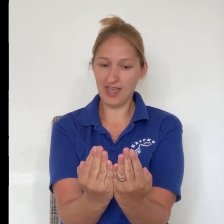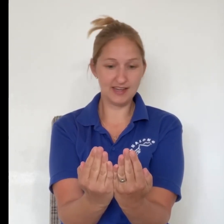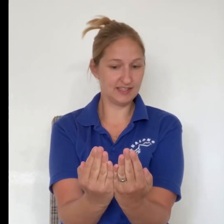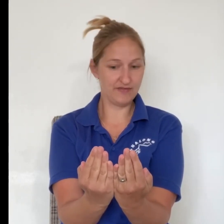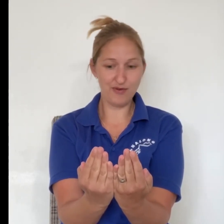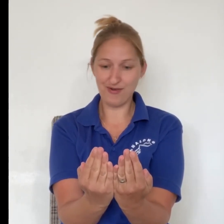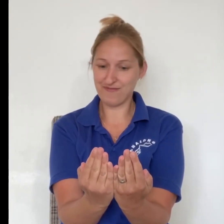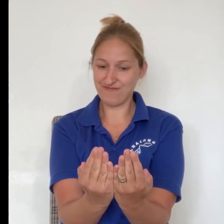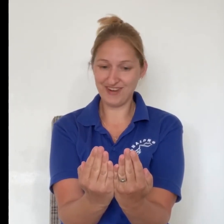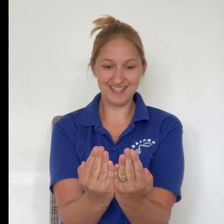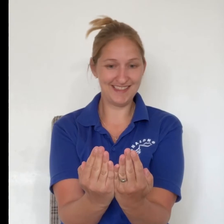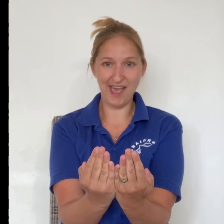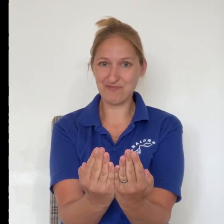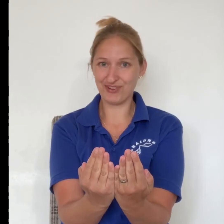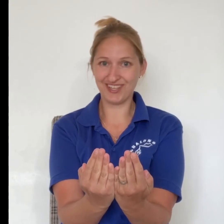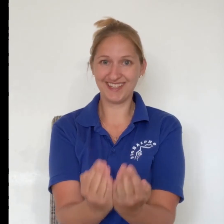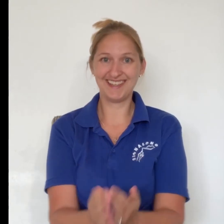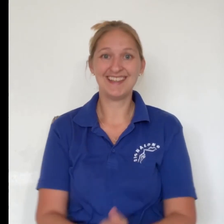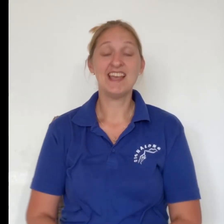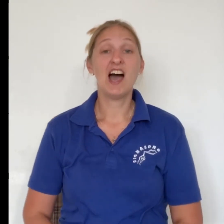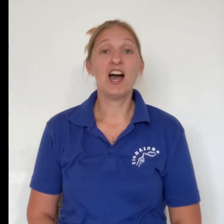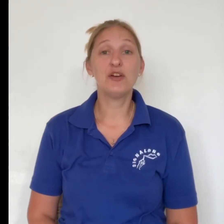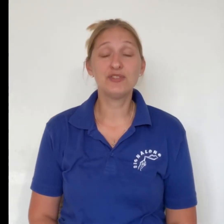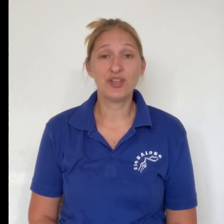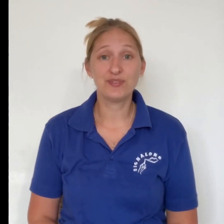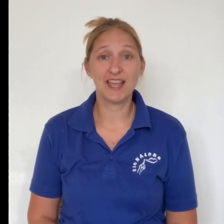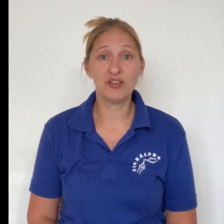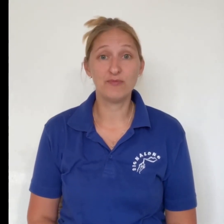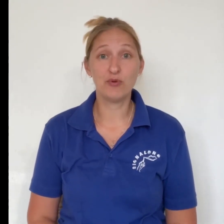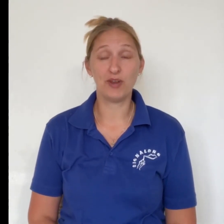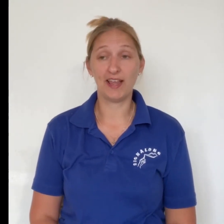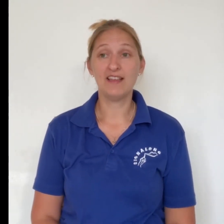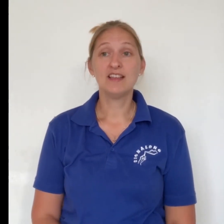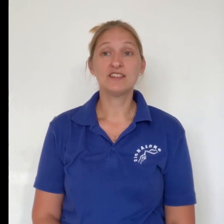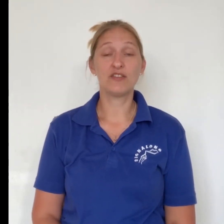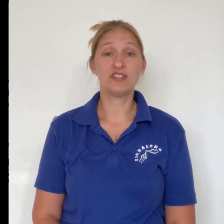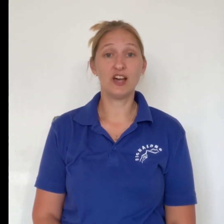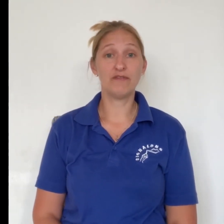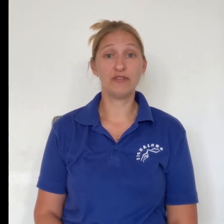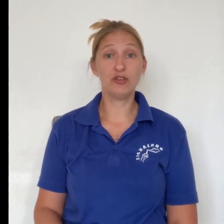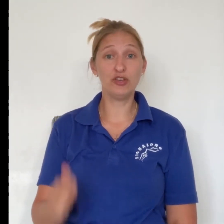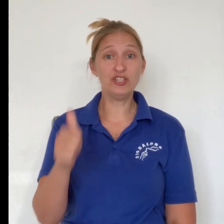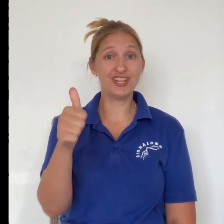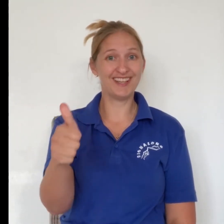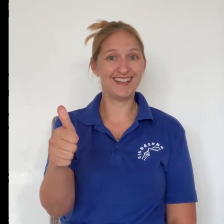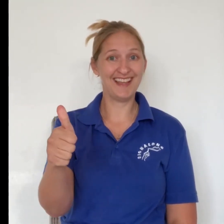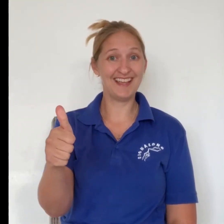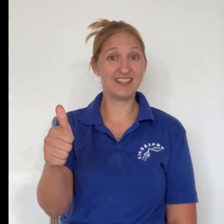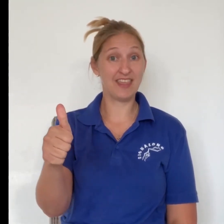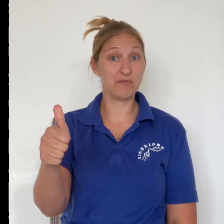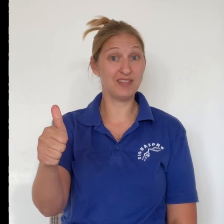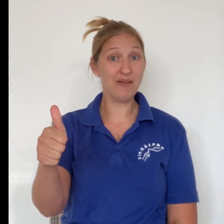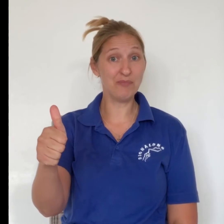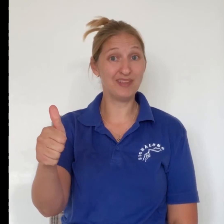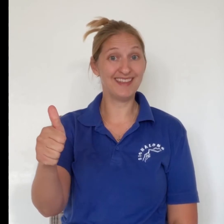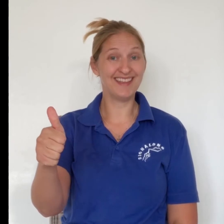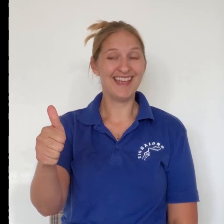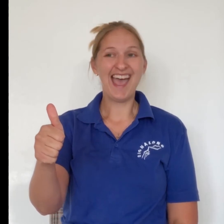as if you are reading that book. I also said good morning. So the sign for good is a thumbs up,